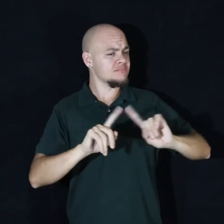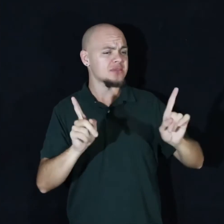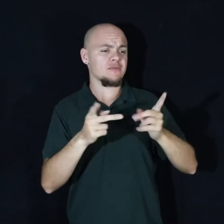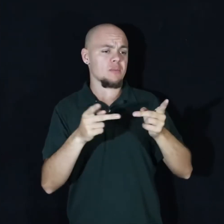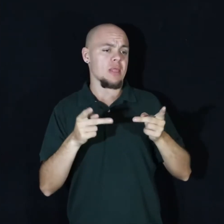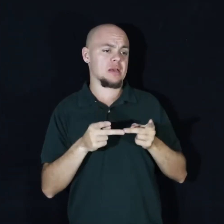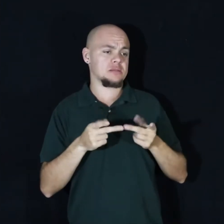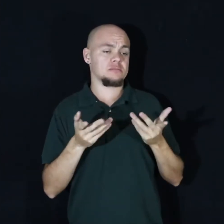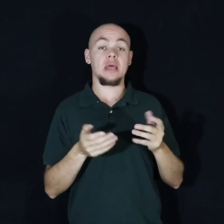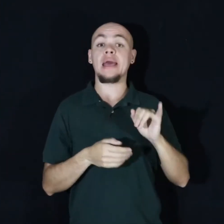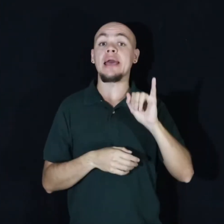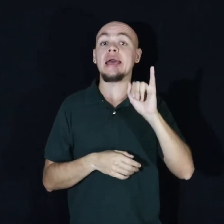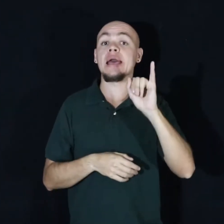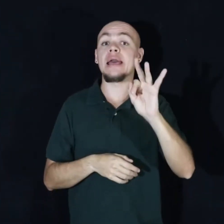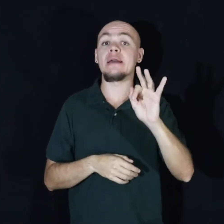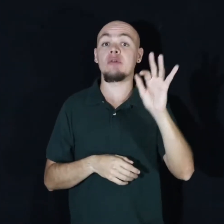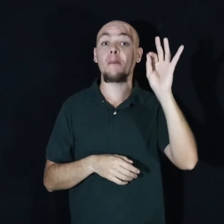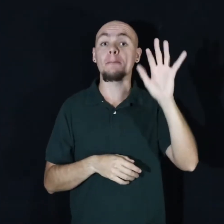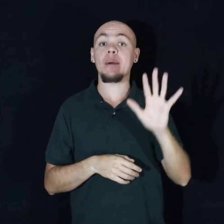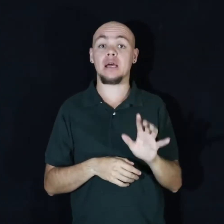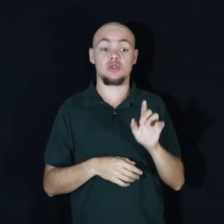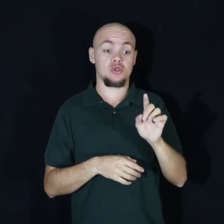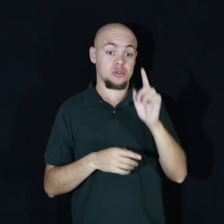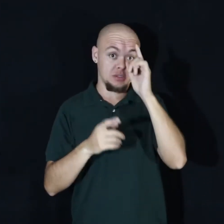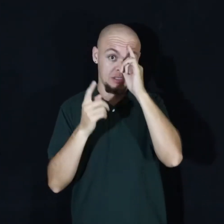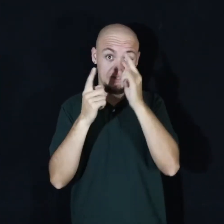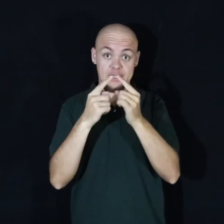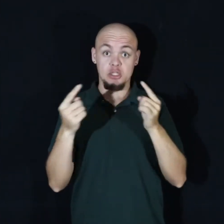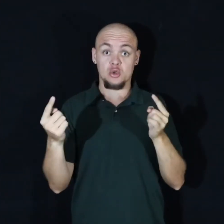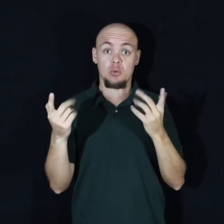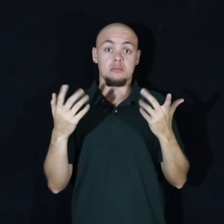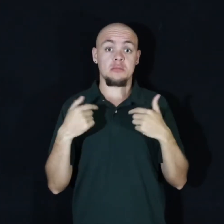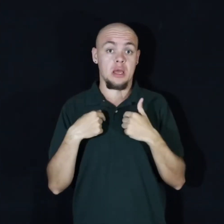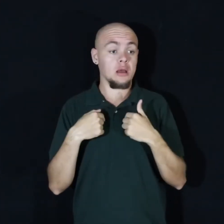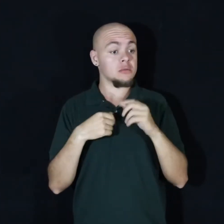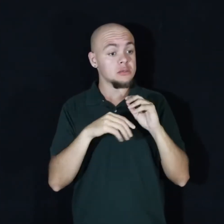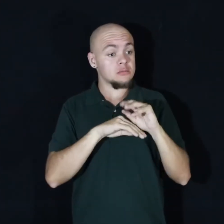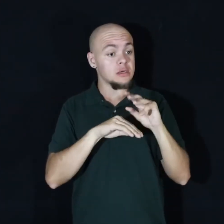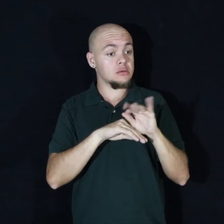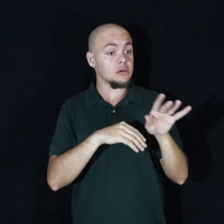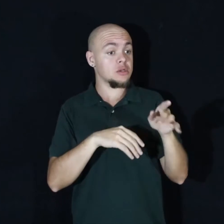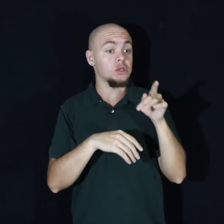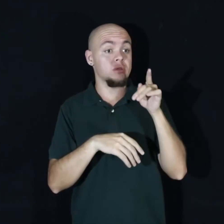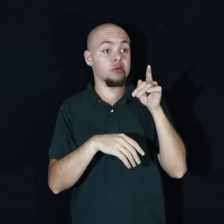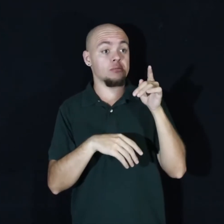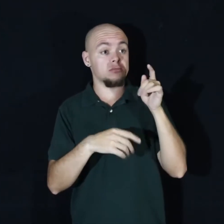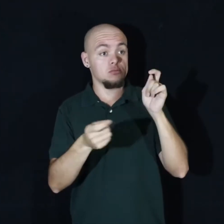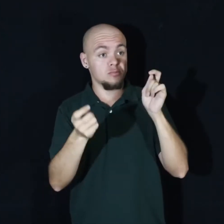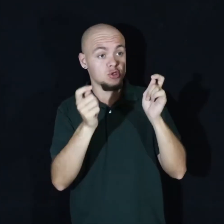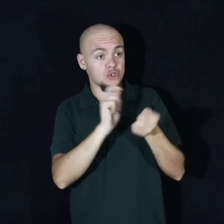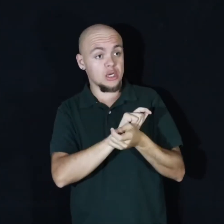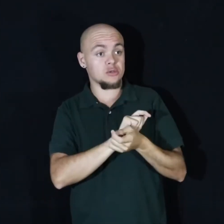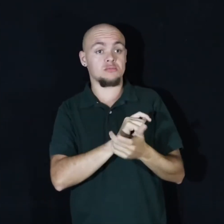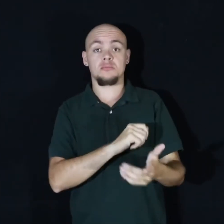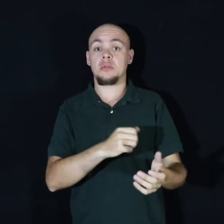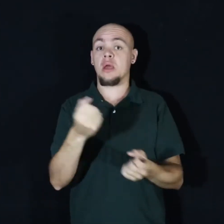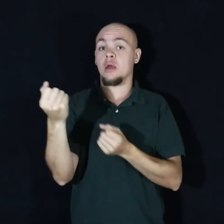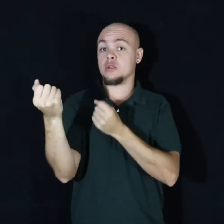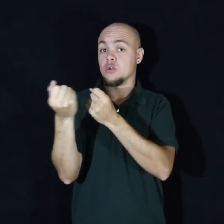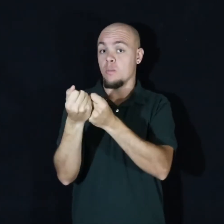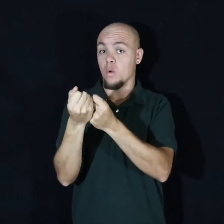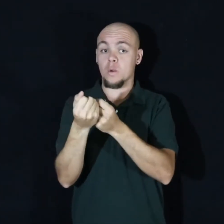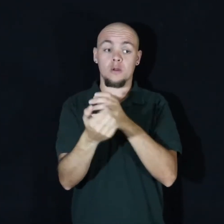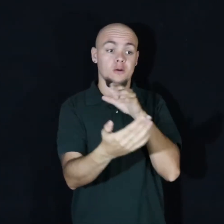you should probably move on to someplace else. If a clergy person disagreed with their denomination, I'd advise them to